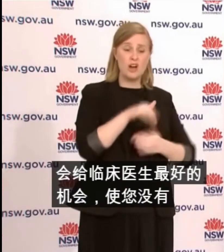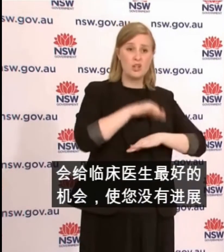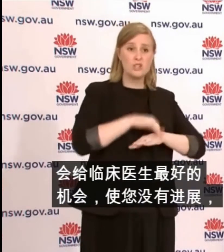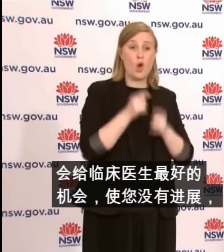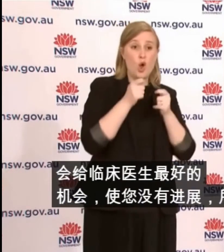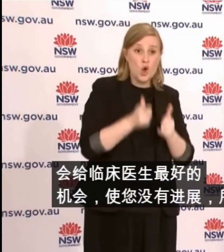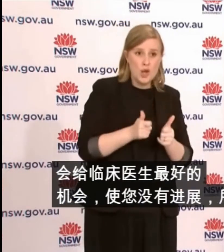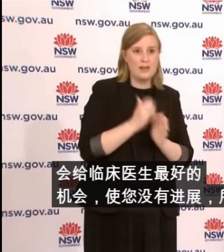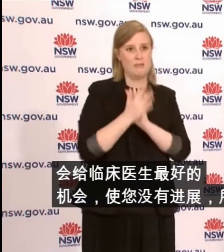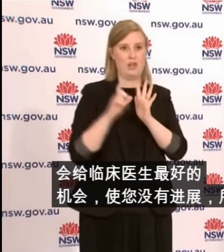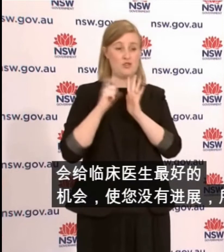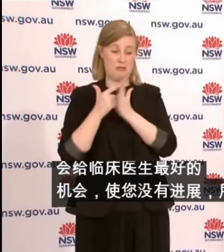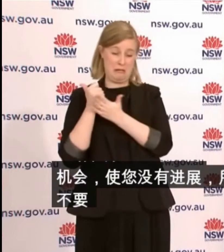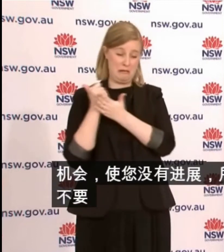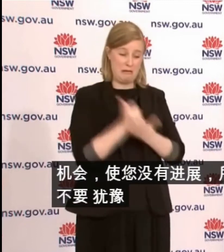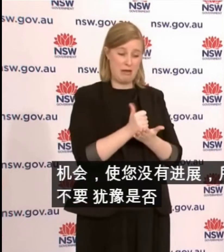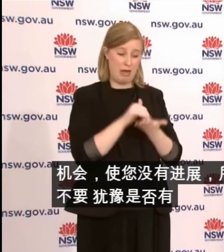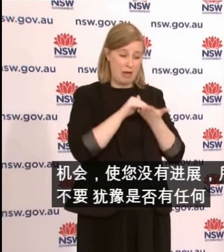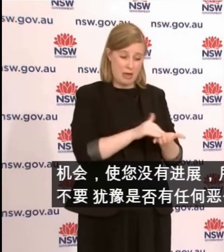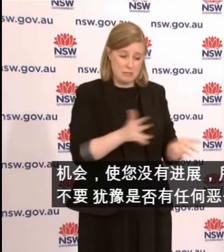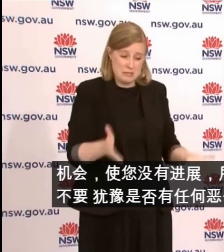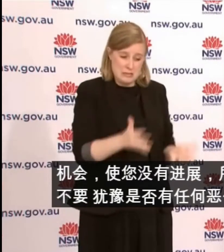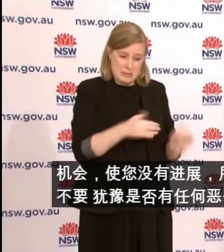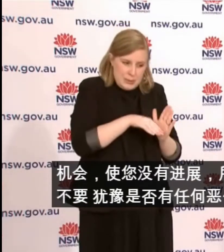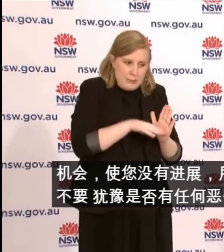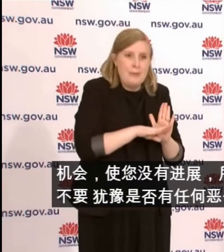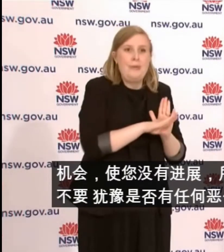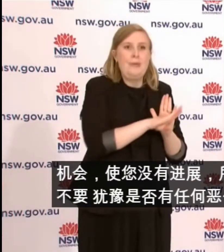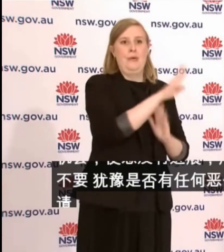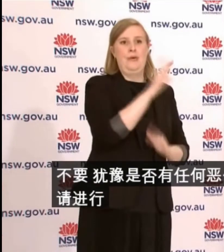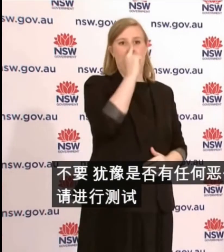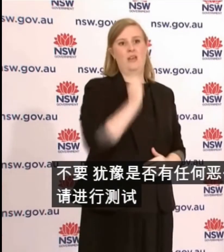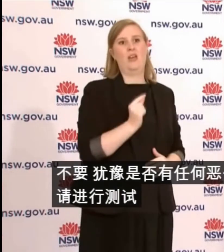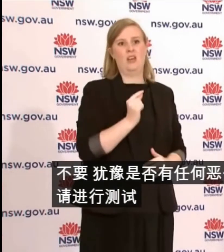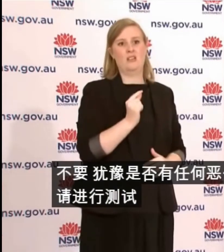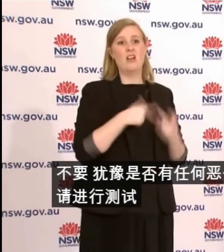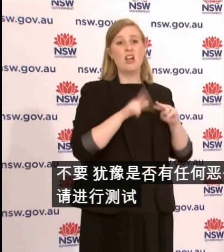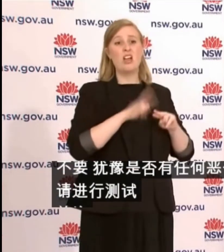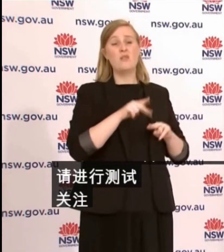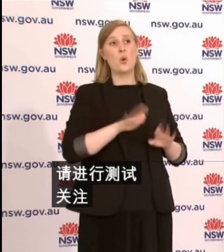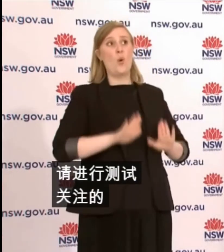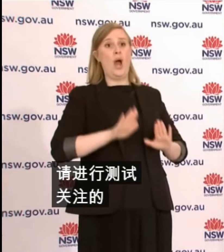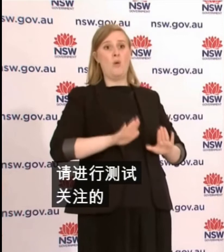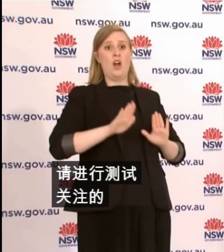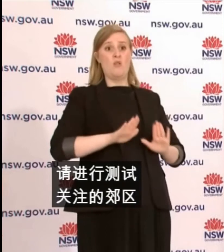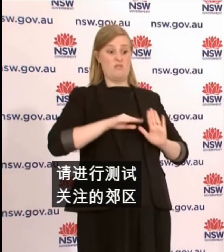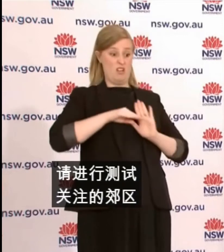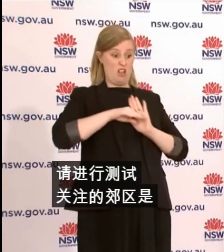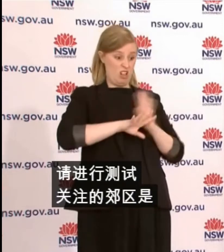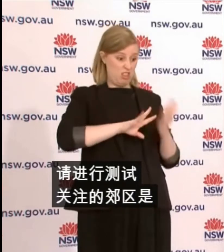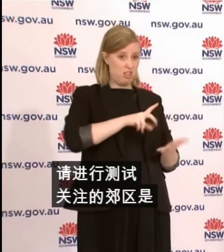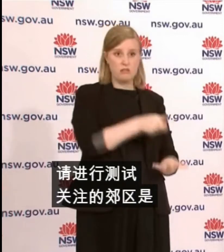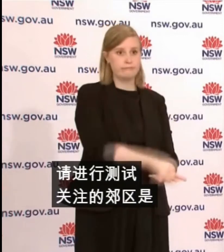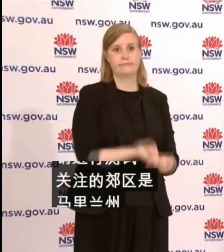you progress. So please do not hesitate. If any deterioration, please get tested. The suburbs of concern